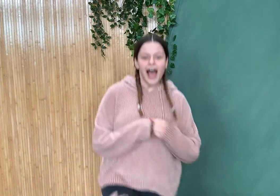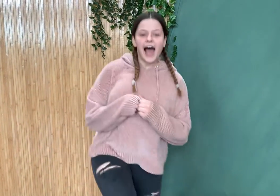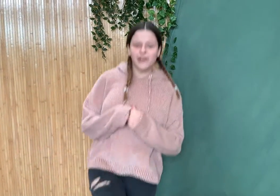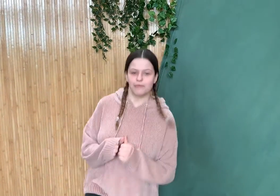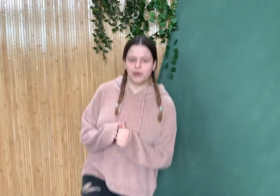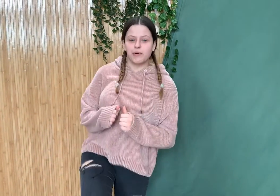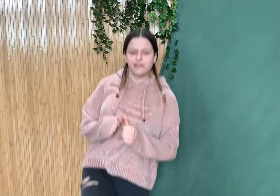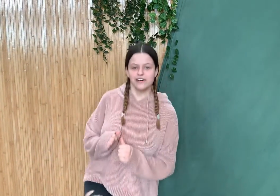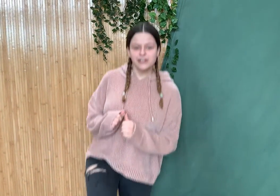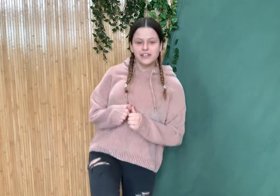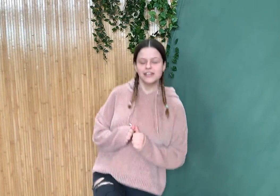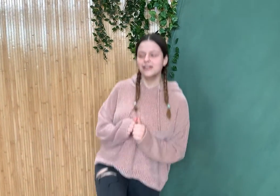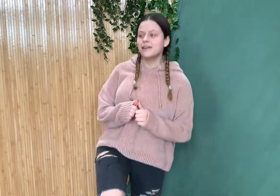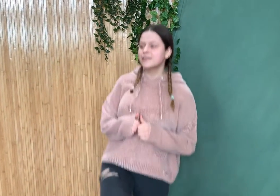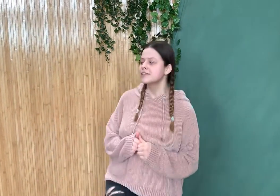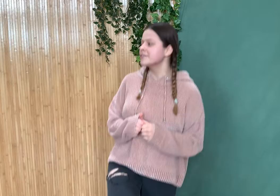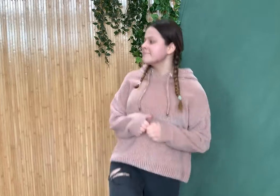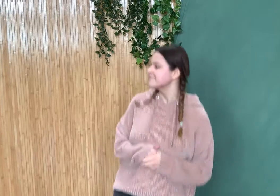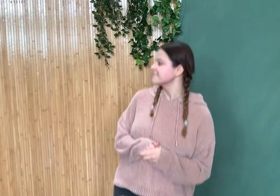And hopping on one foot.